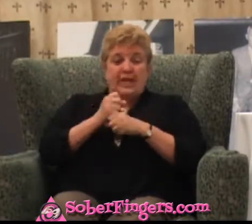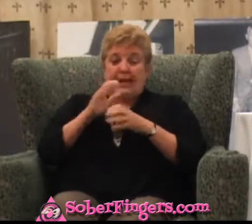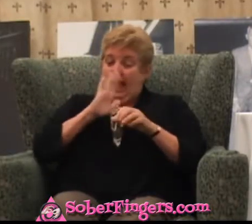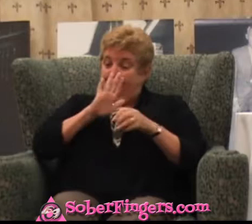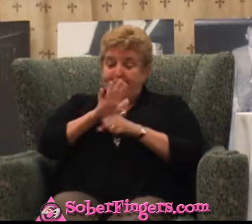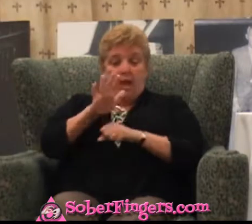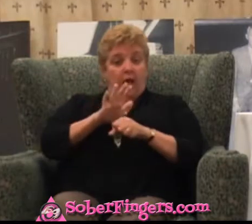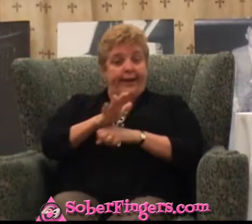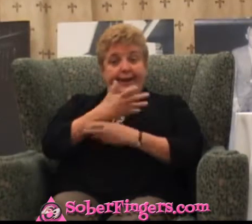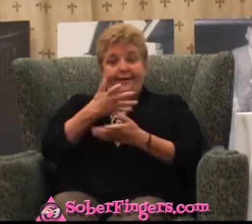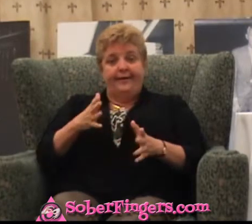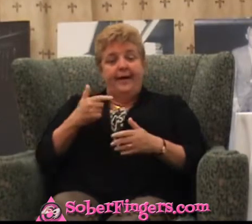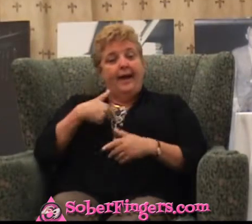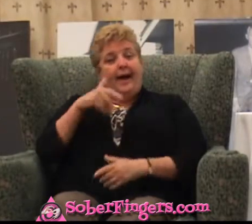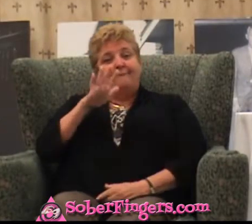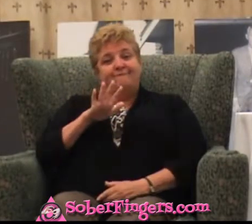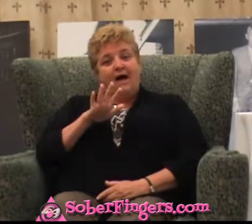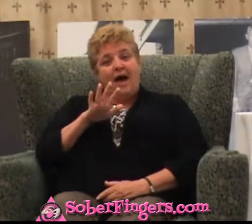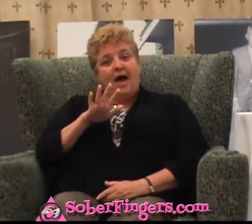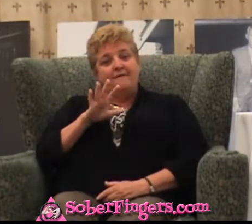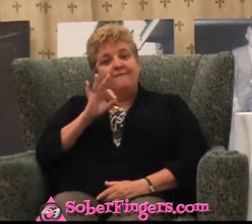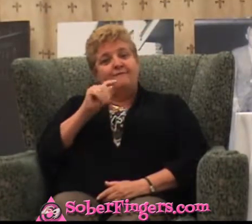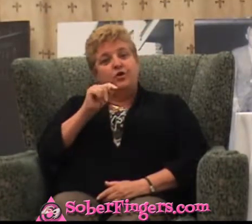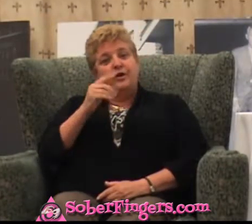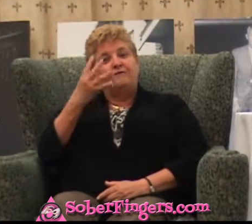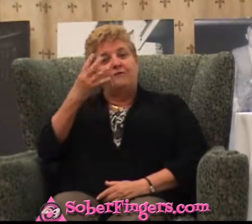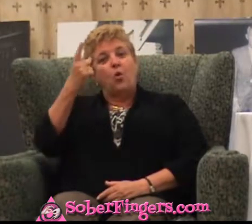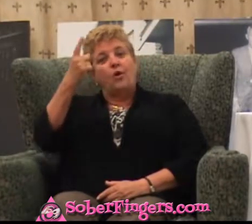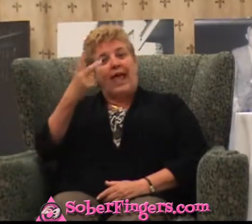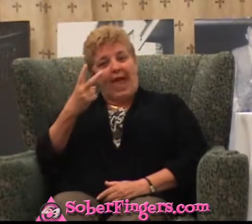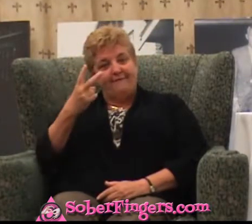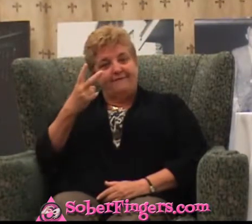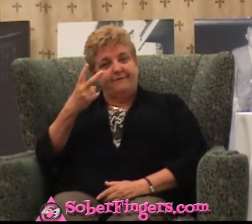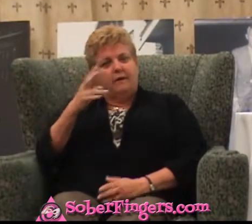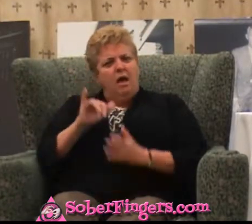grow. I'm 5'4" and a half, and that's right, a half.